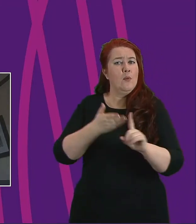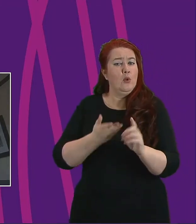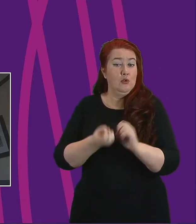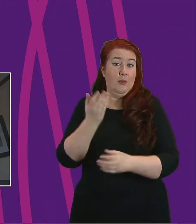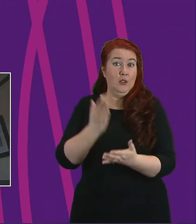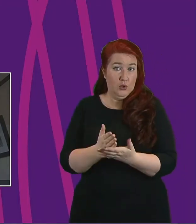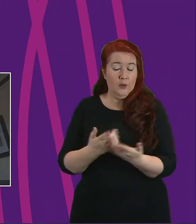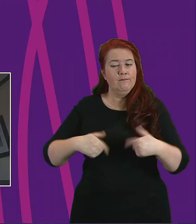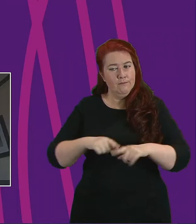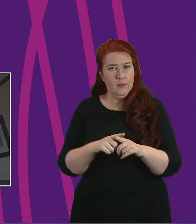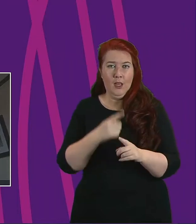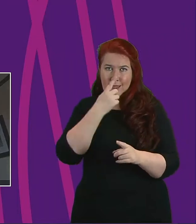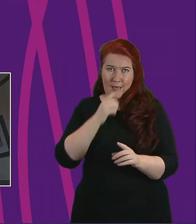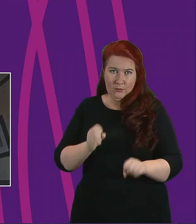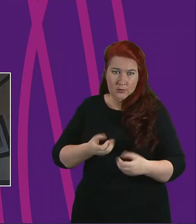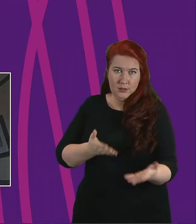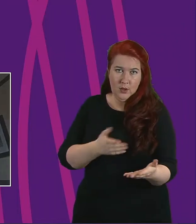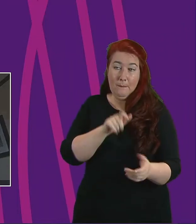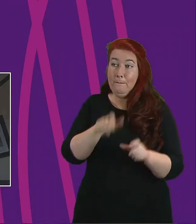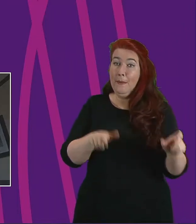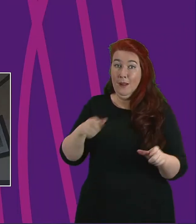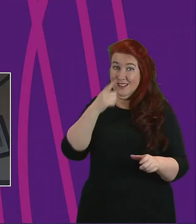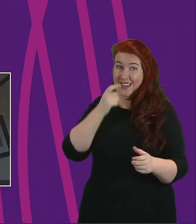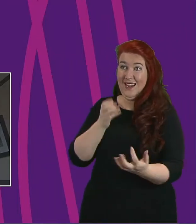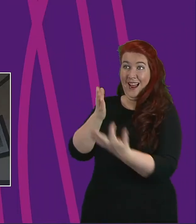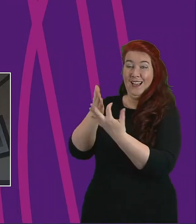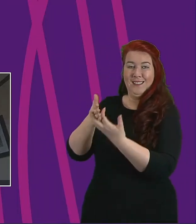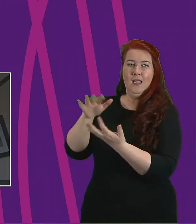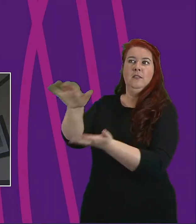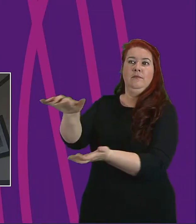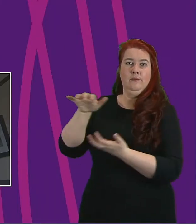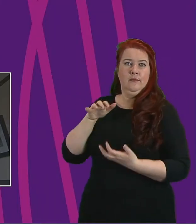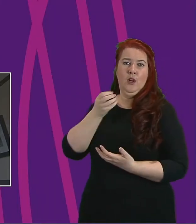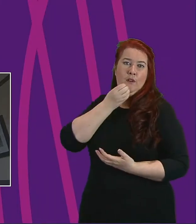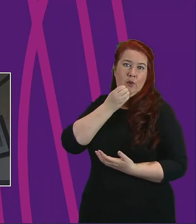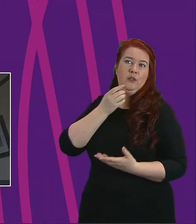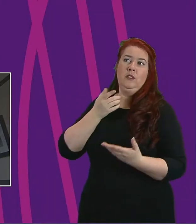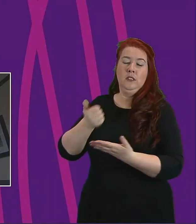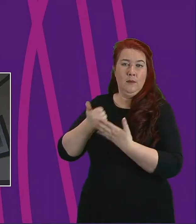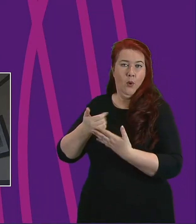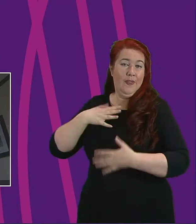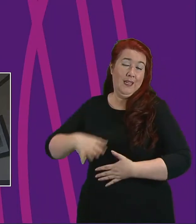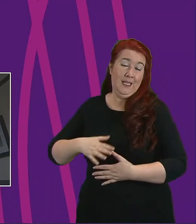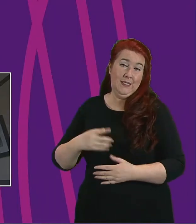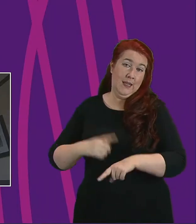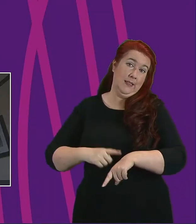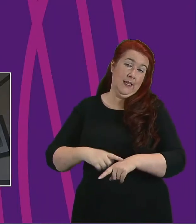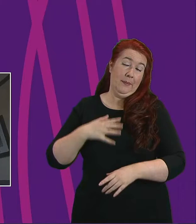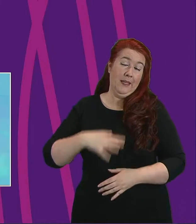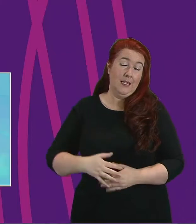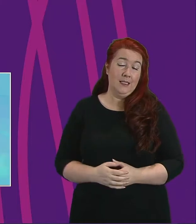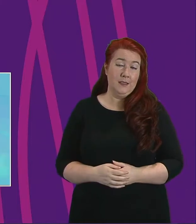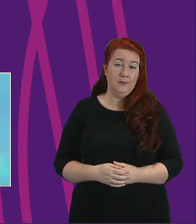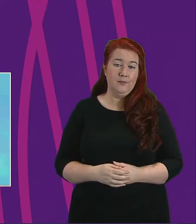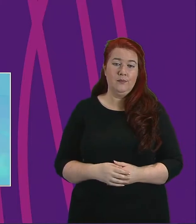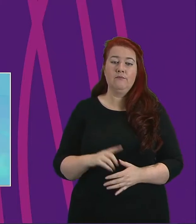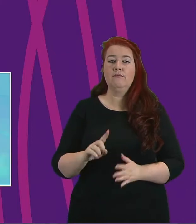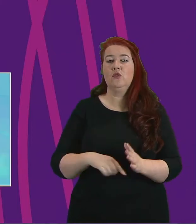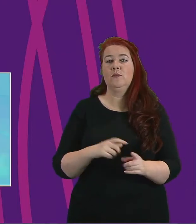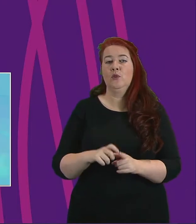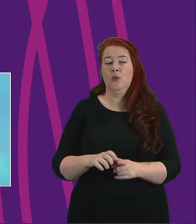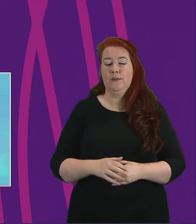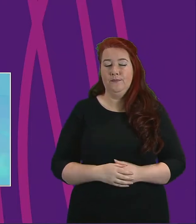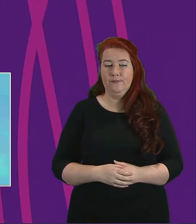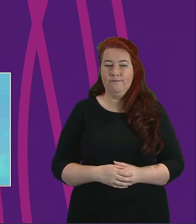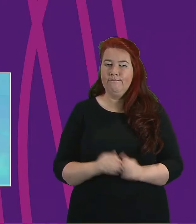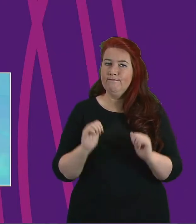we can access, people can access food and find the support they need it where they need it. James Dornan. Okay, thanks for that